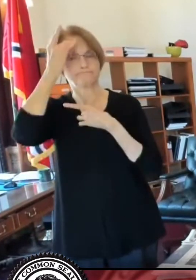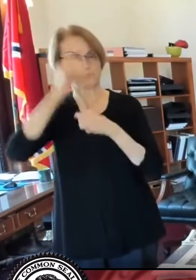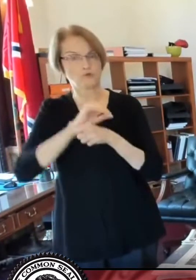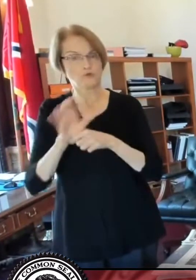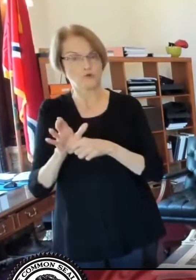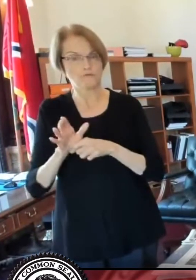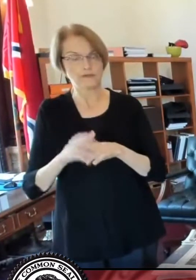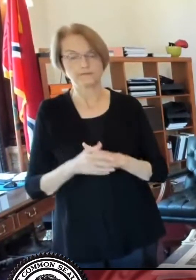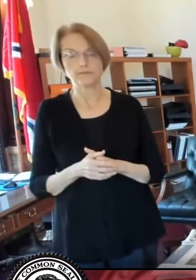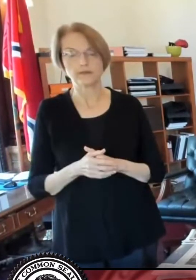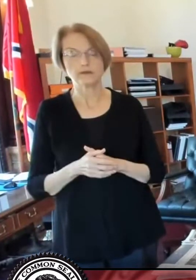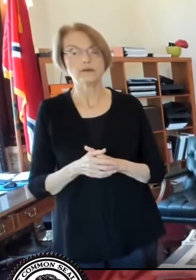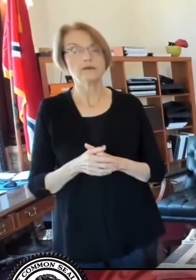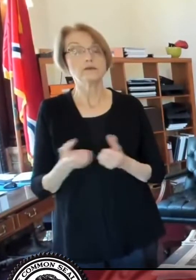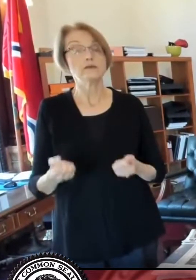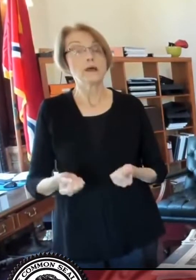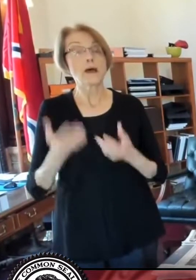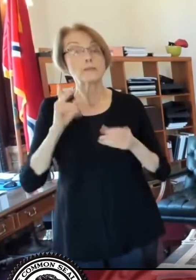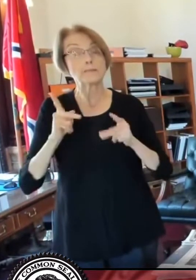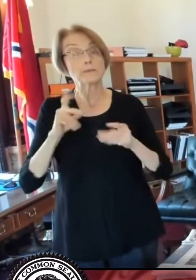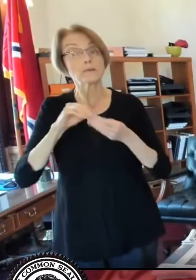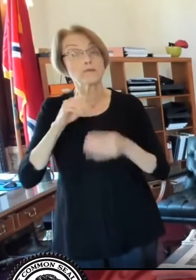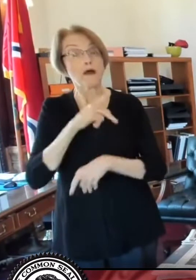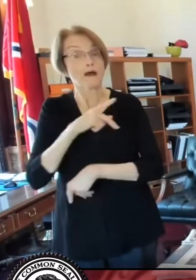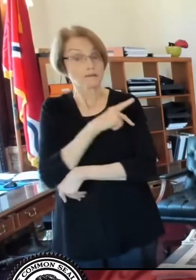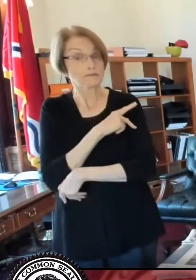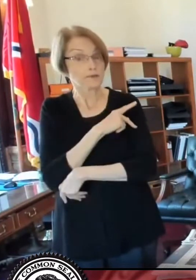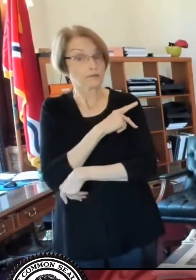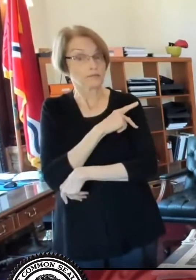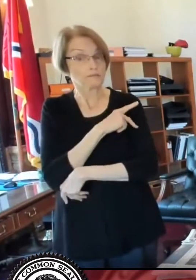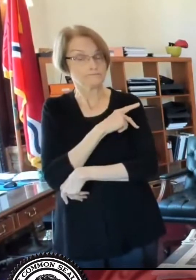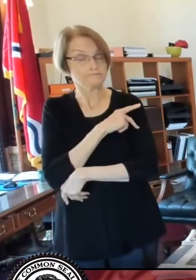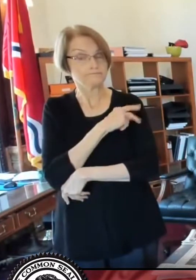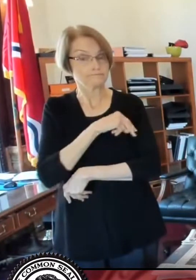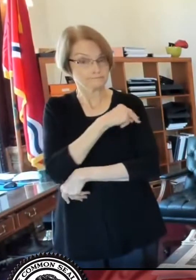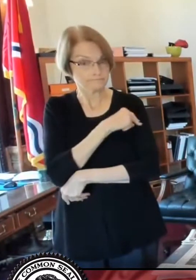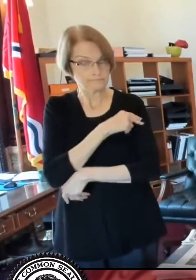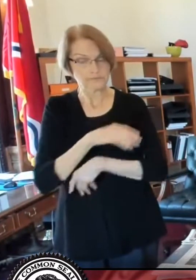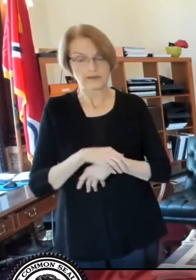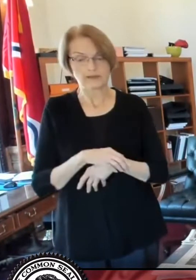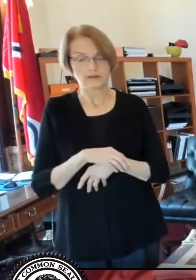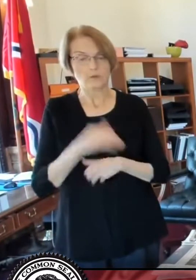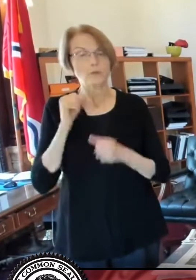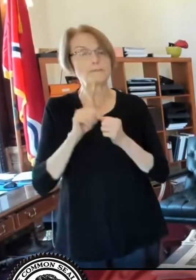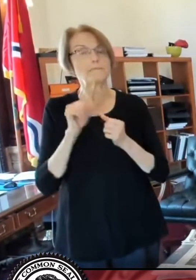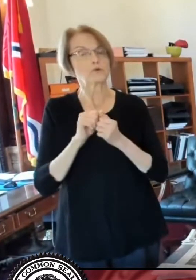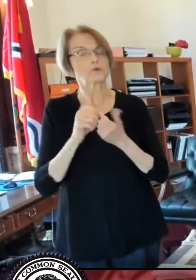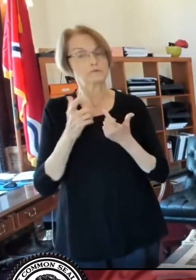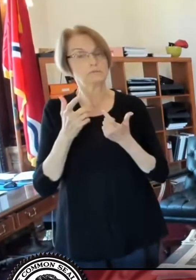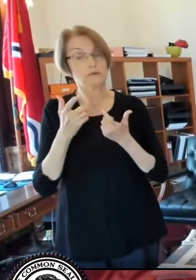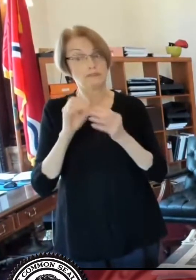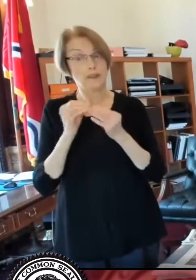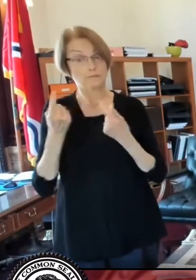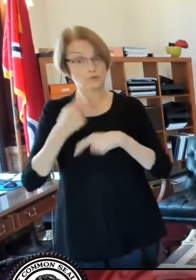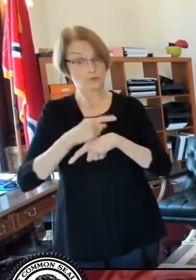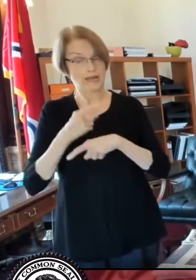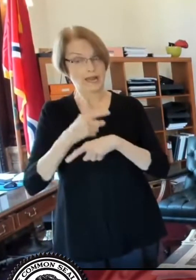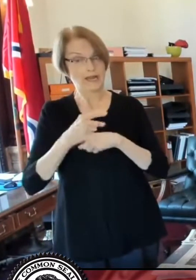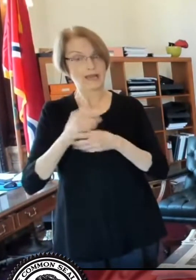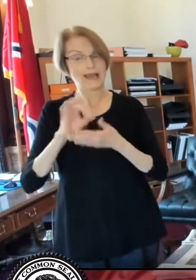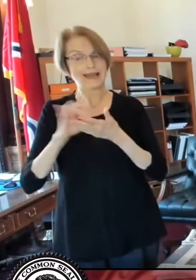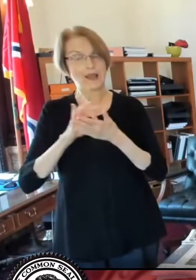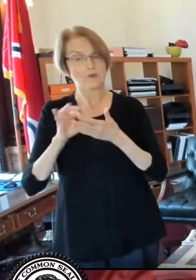Number of people currently hospitalized. Now, as a reminder, these numbers are 2 days old. So this is people that were in the hospital